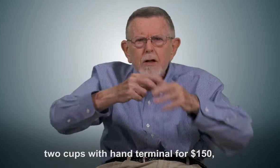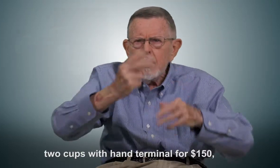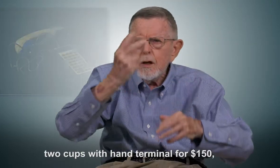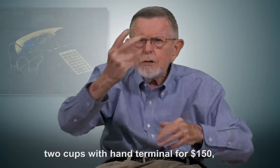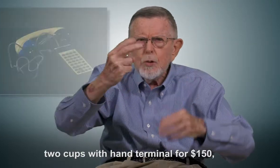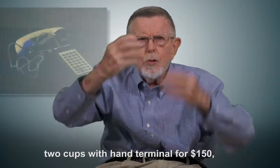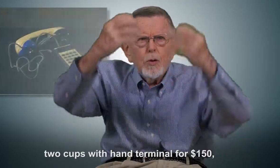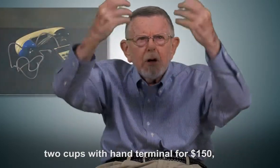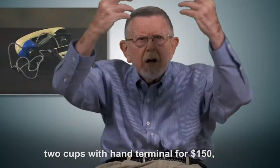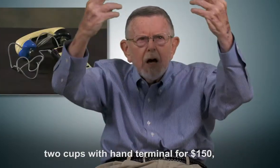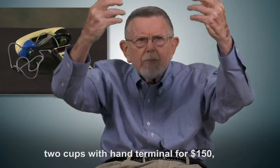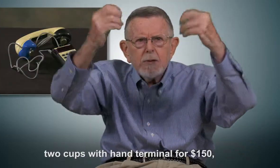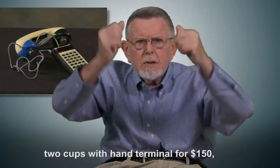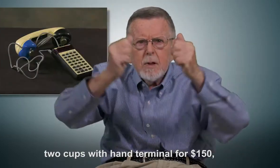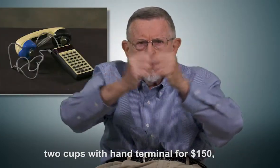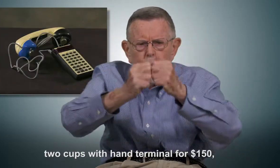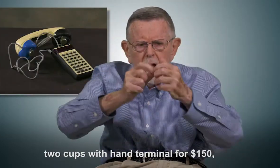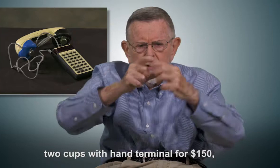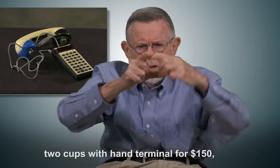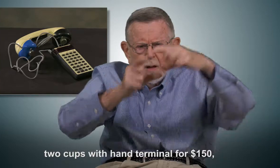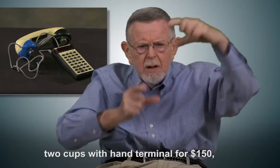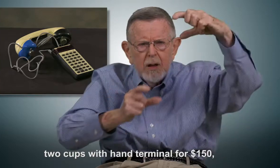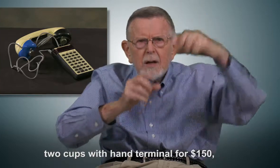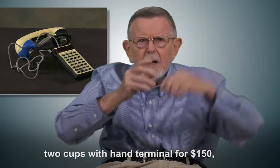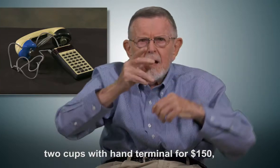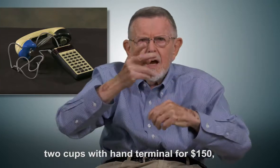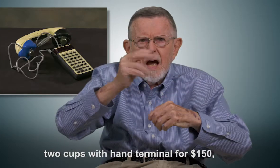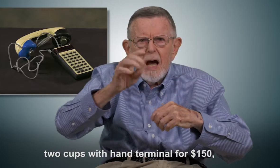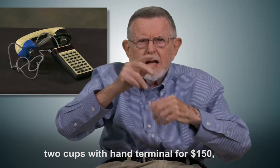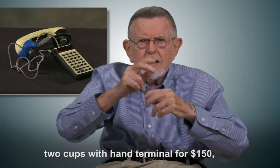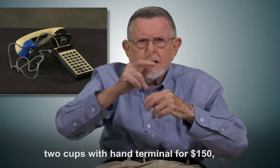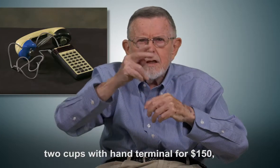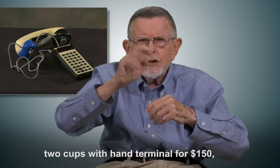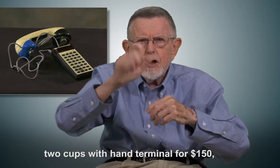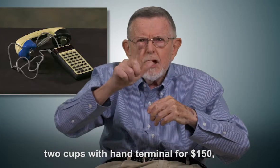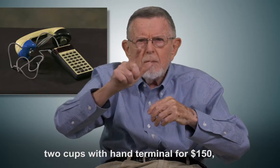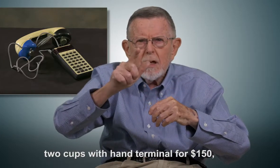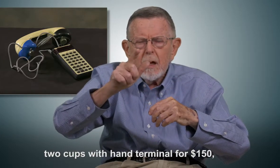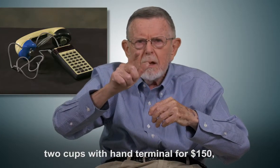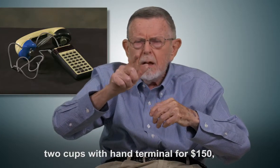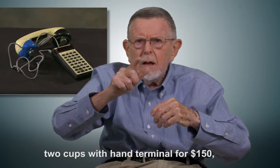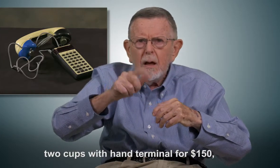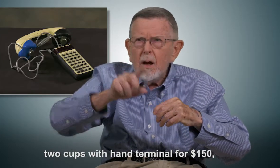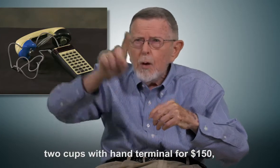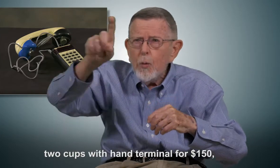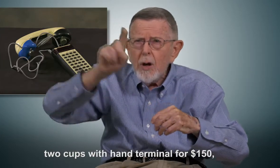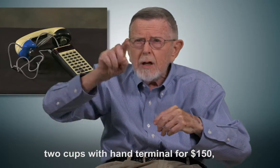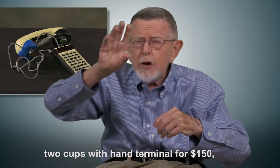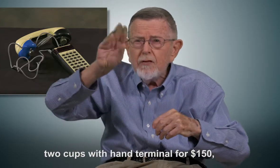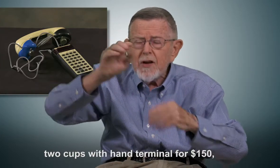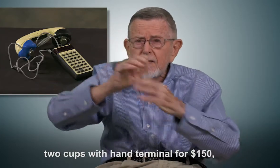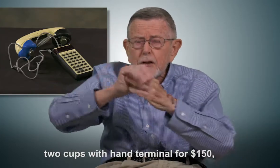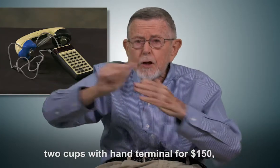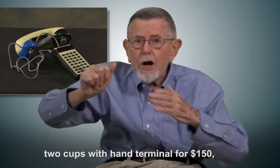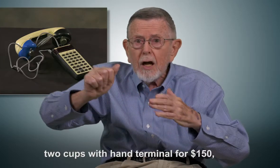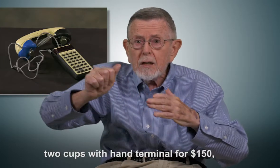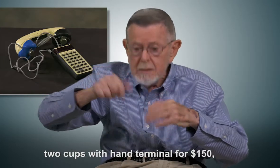two cups with Parrine Terminals, when I was 50-drug,